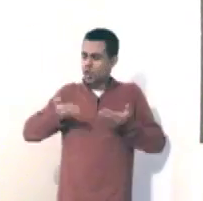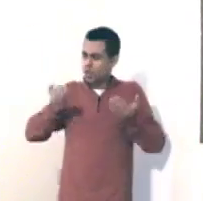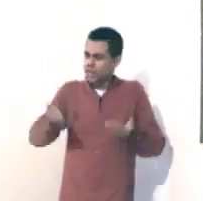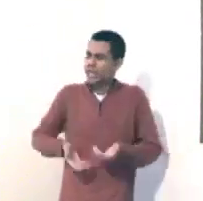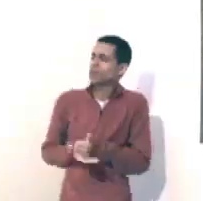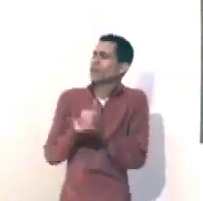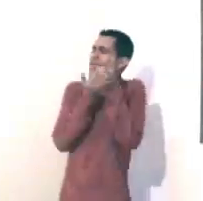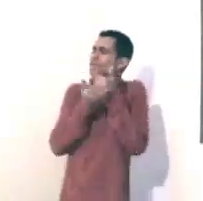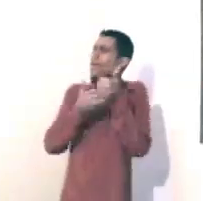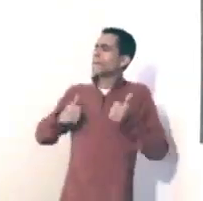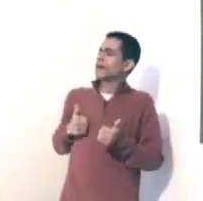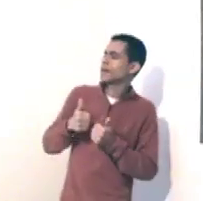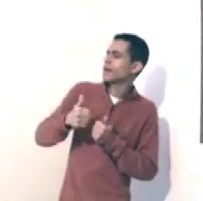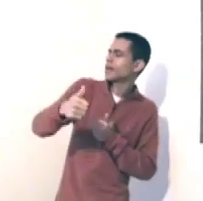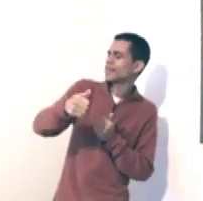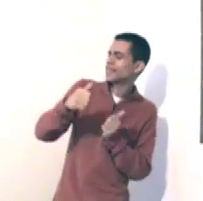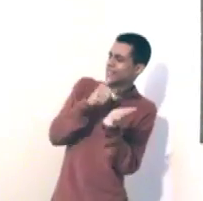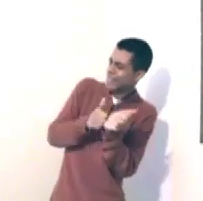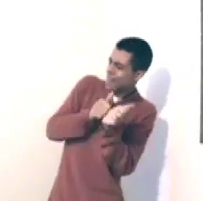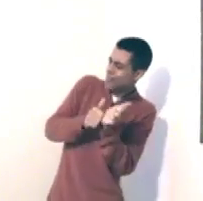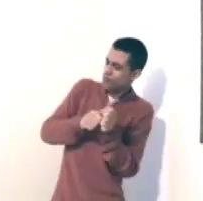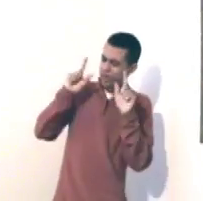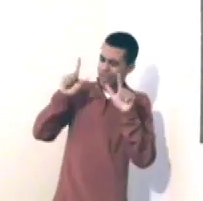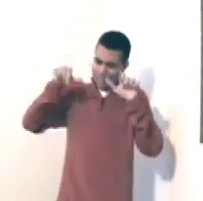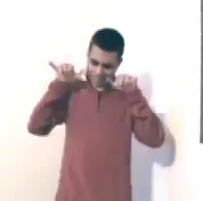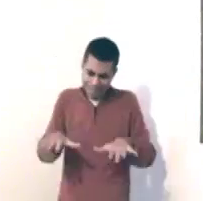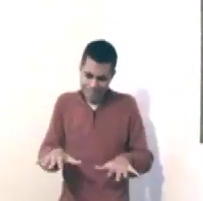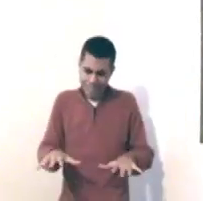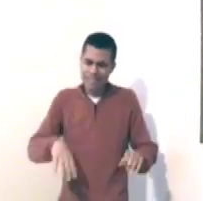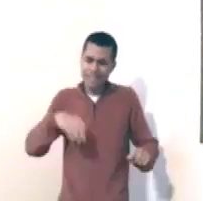to help me pass every test?